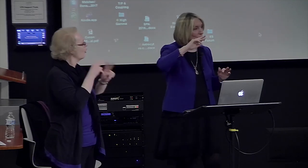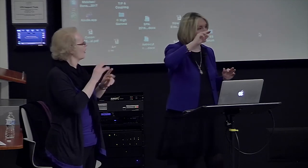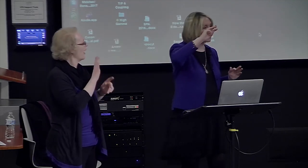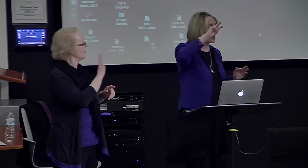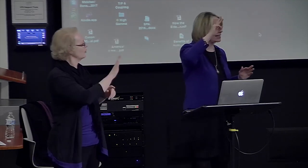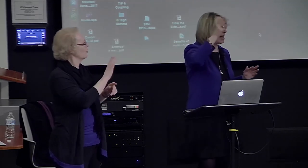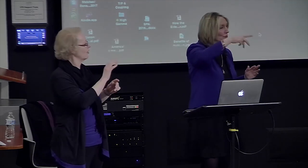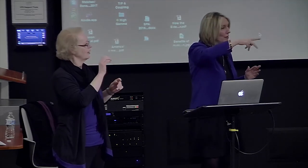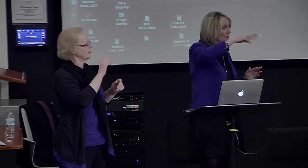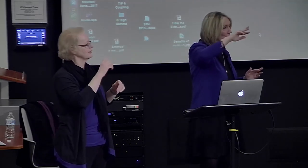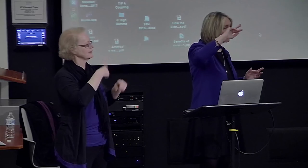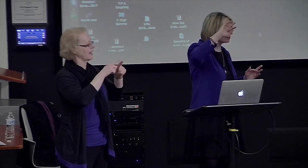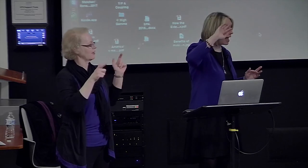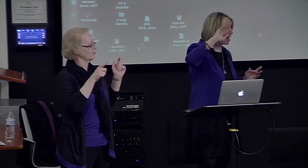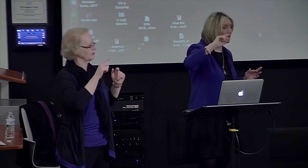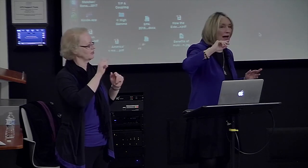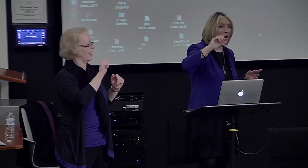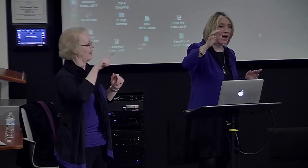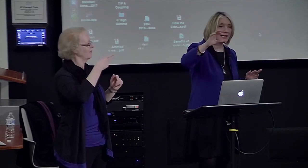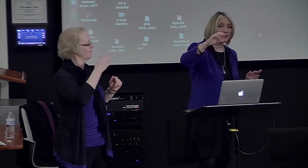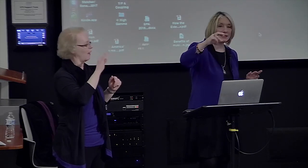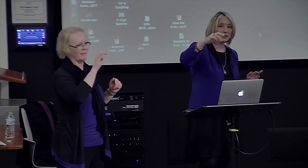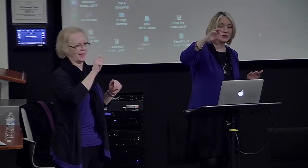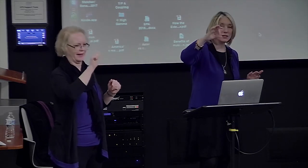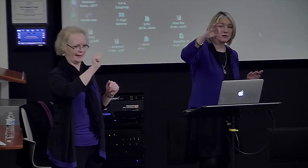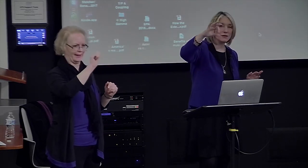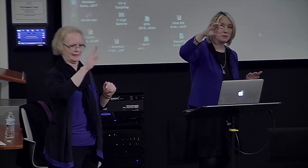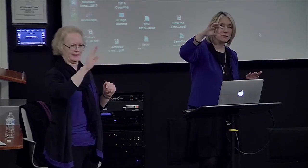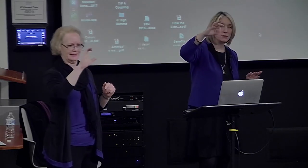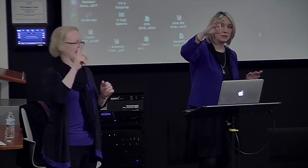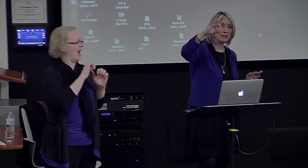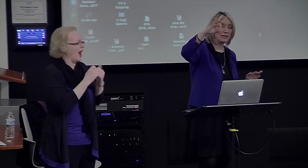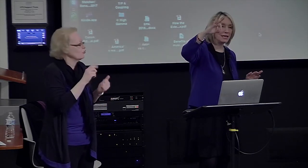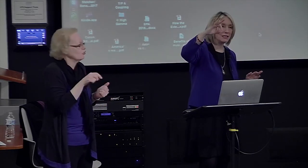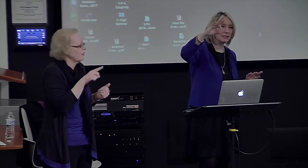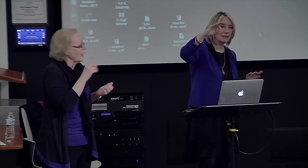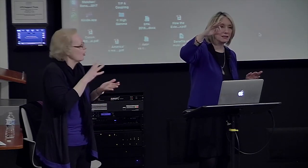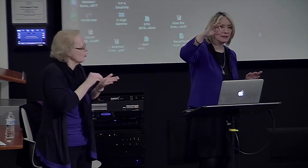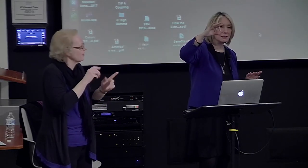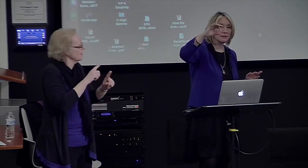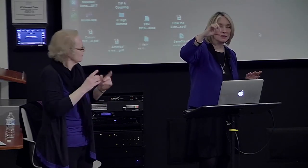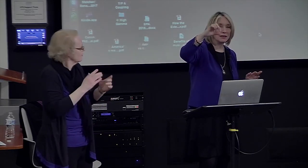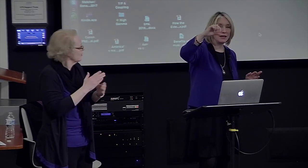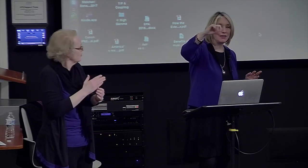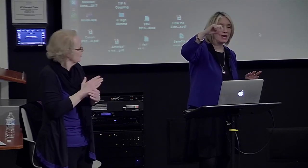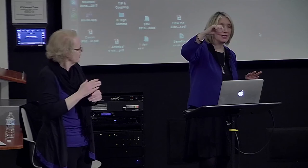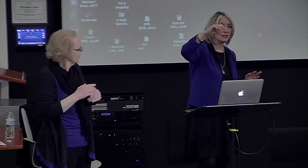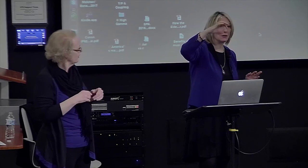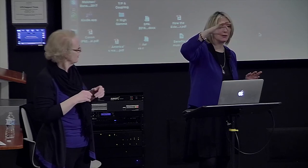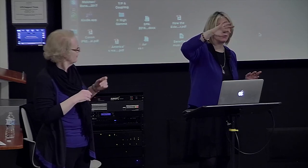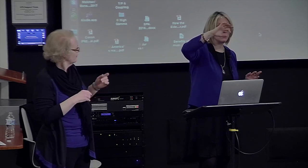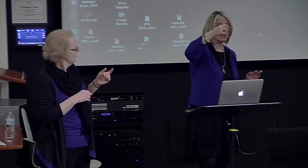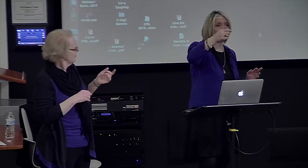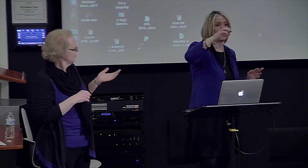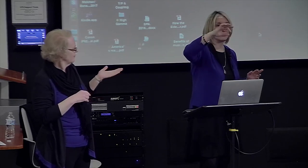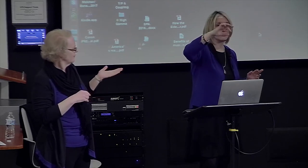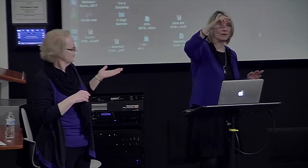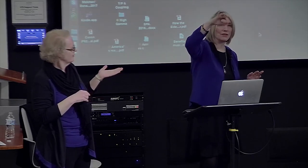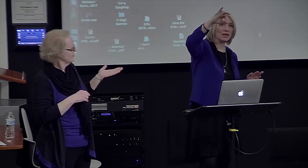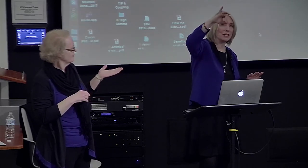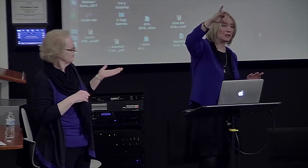your your sign alphabet in your lab how do they learn the difference between this and this or